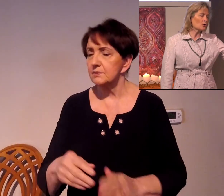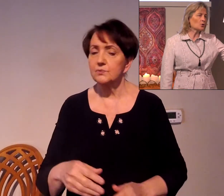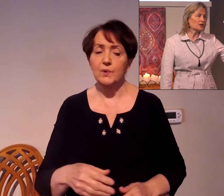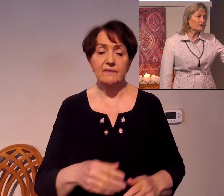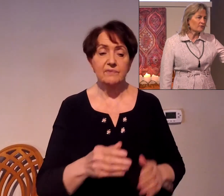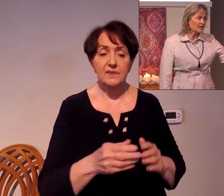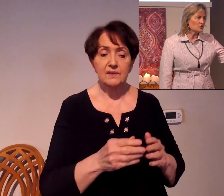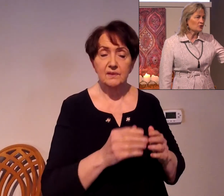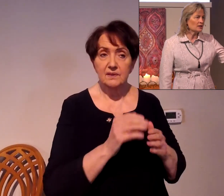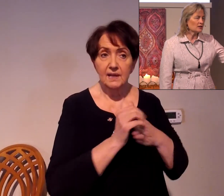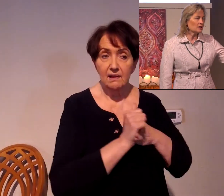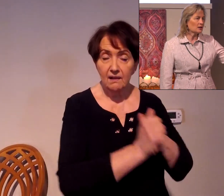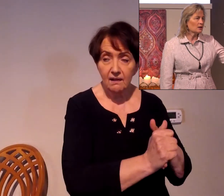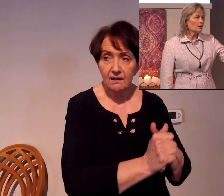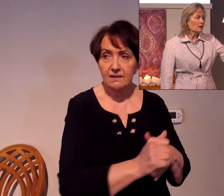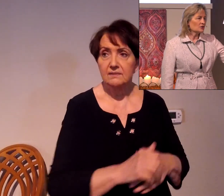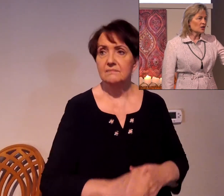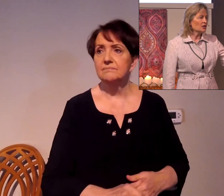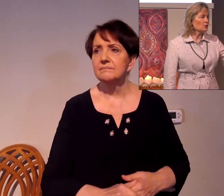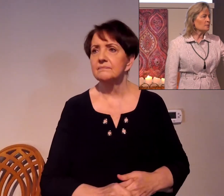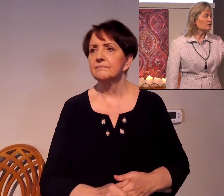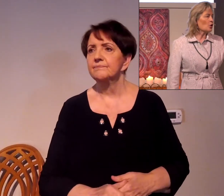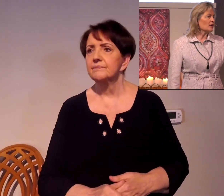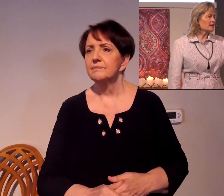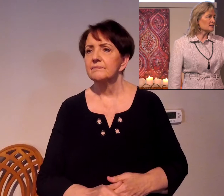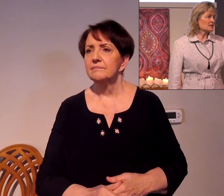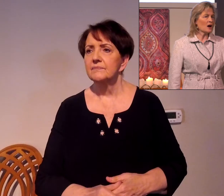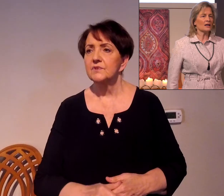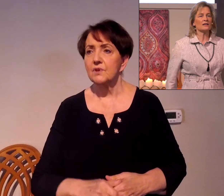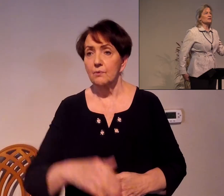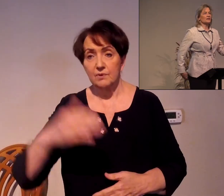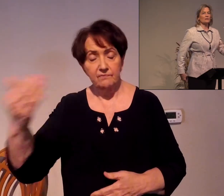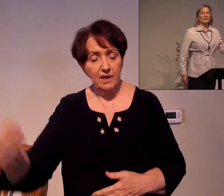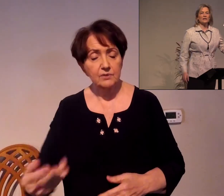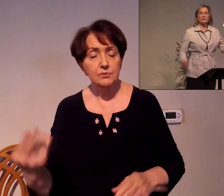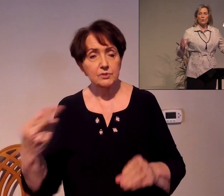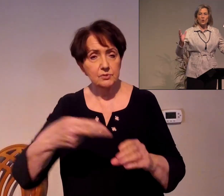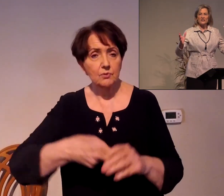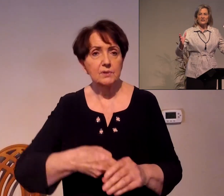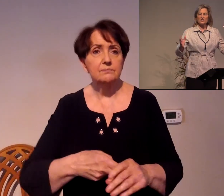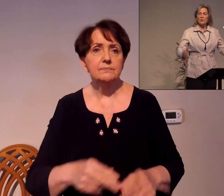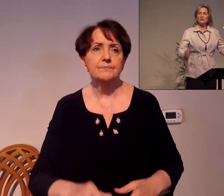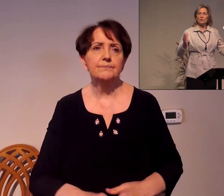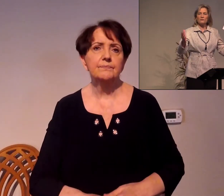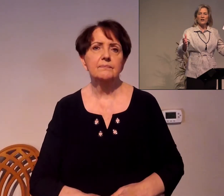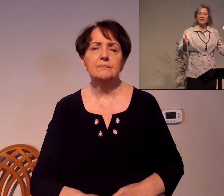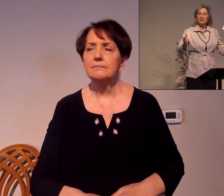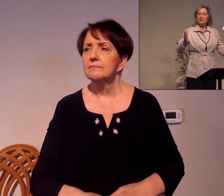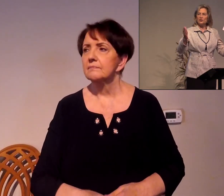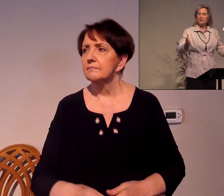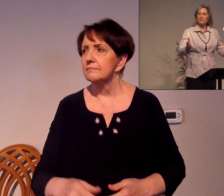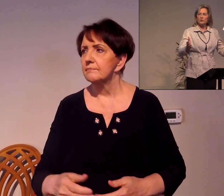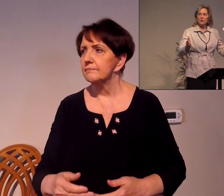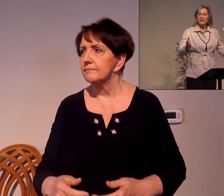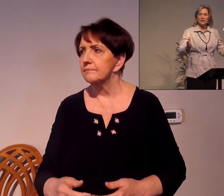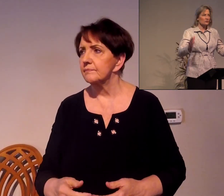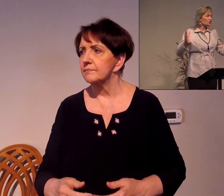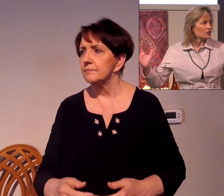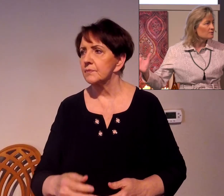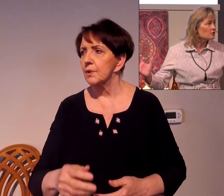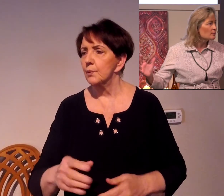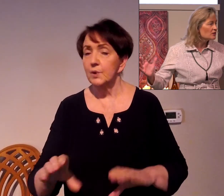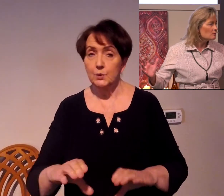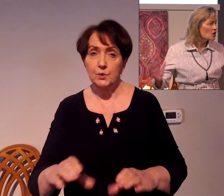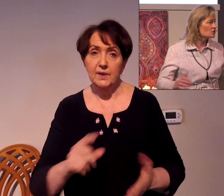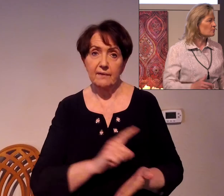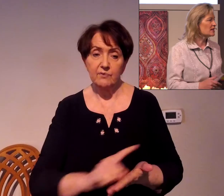guide, so we're going to invite you to get in a study group. If you're already in a Sangha, instead of meeting once this month, we're inviting you to do it every week. It's